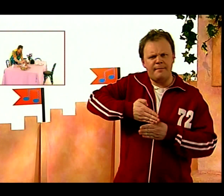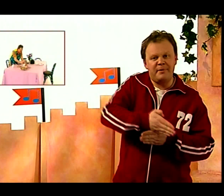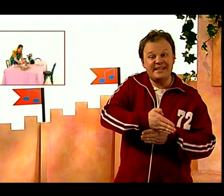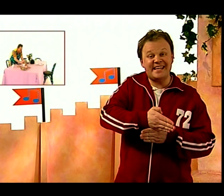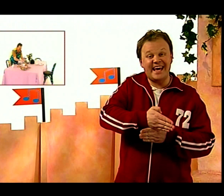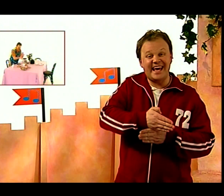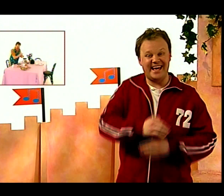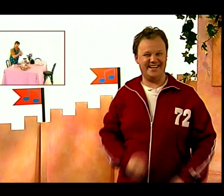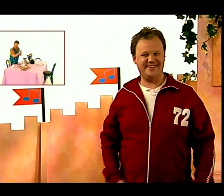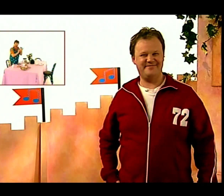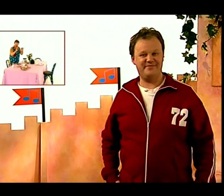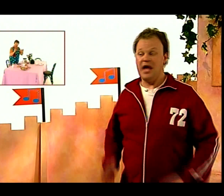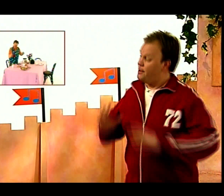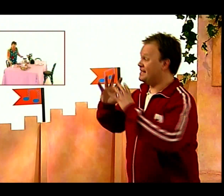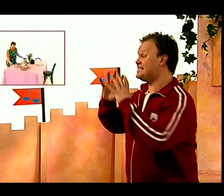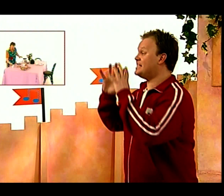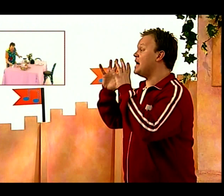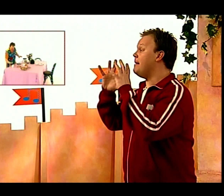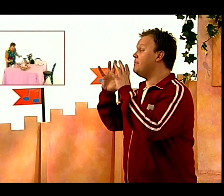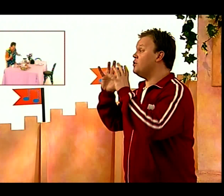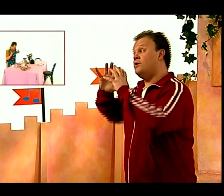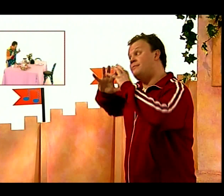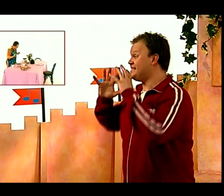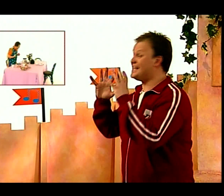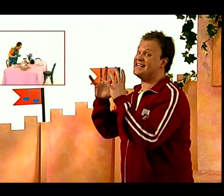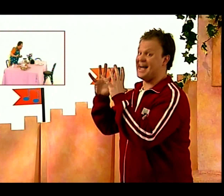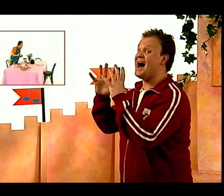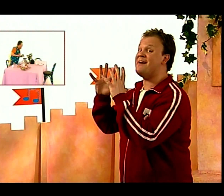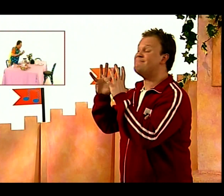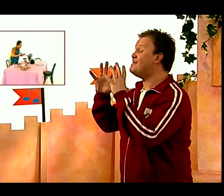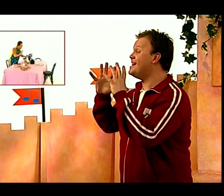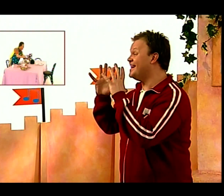busy. Mr. Tumble, Mr.